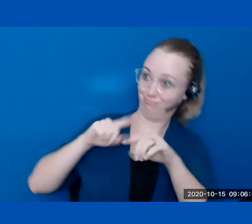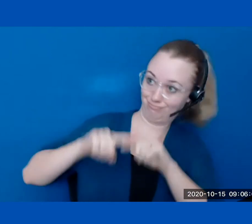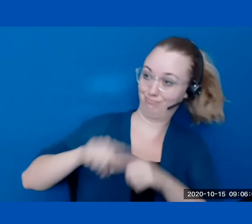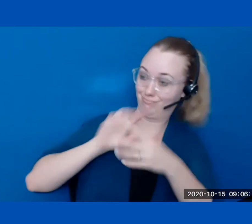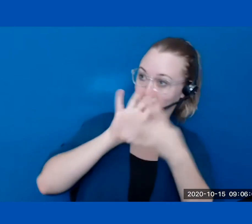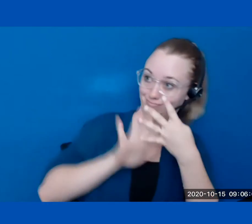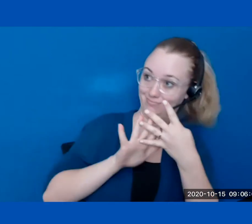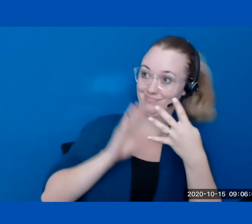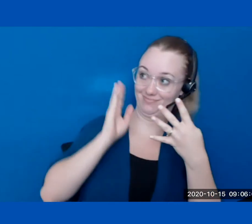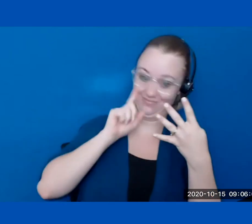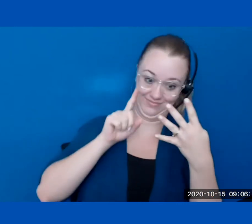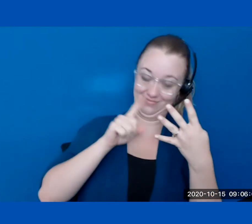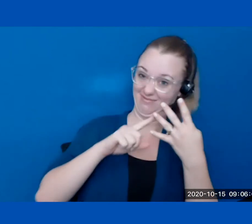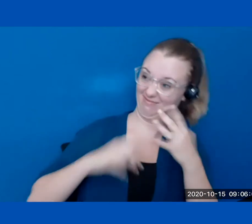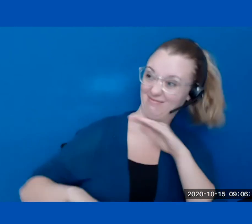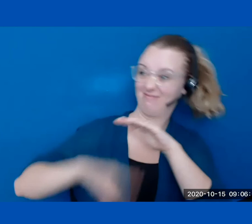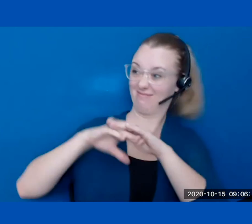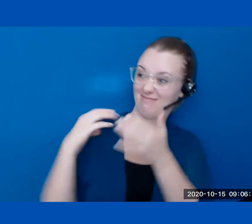for all that they're worth, you know?